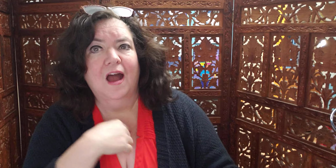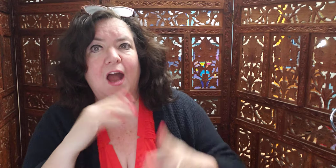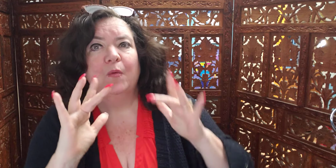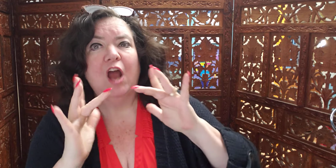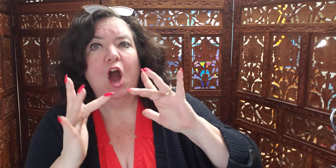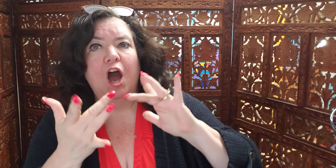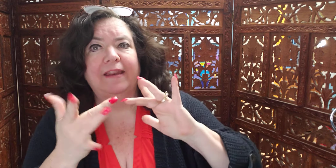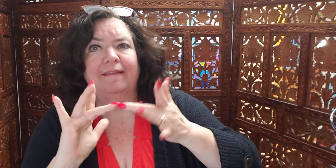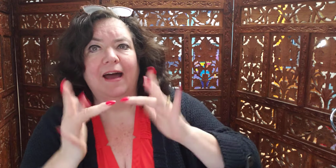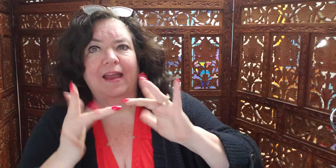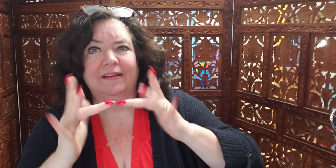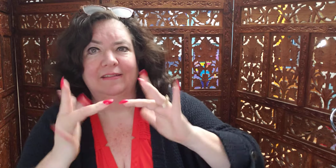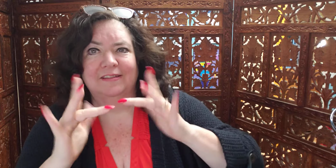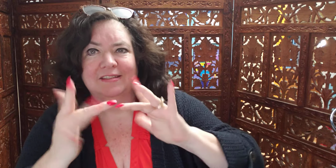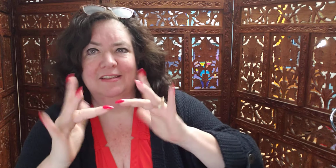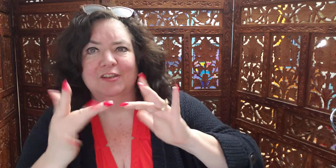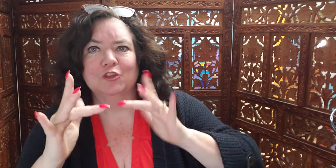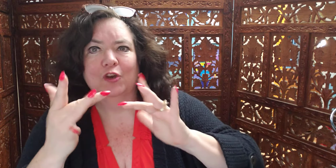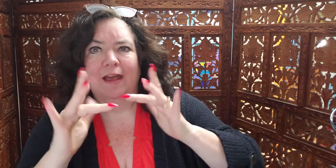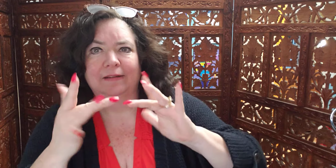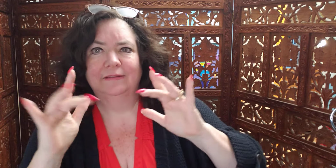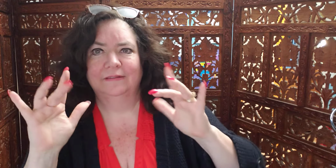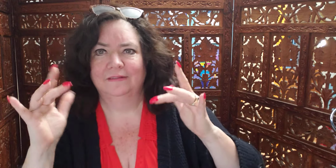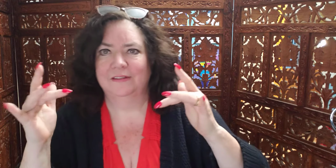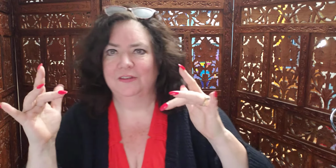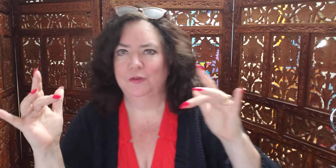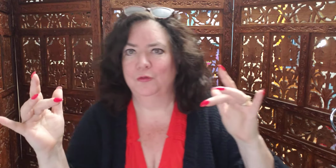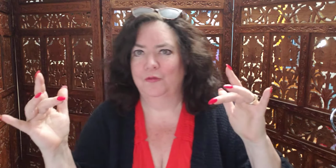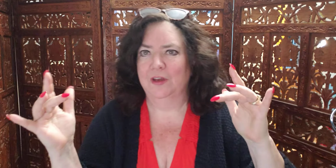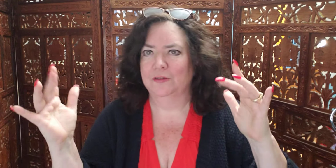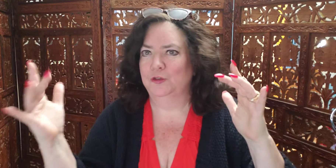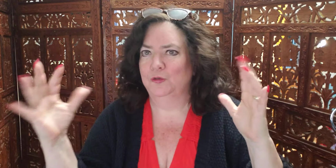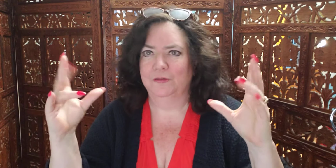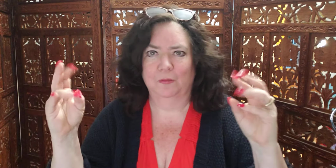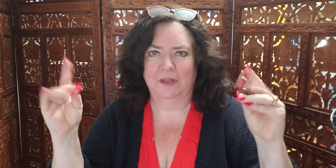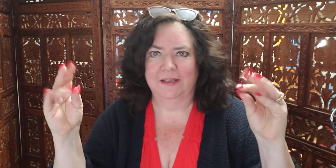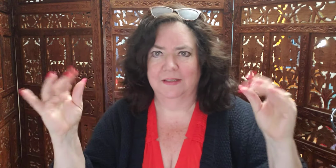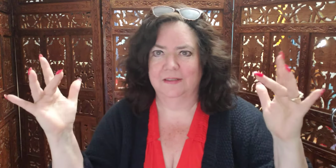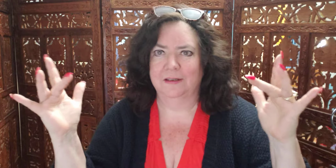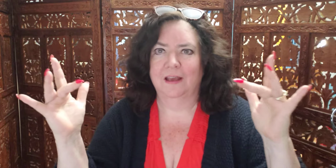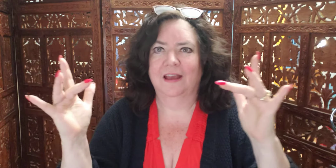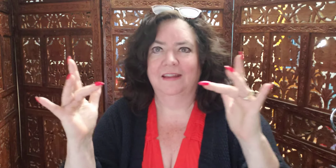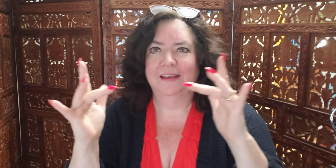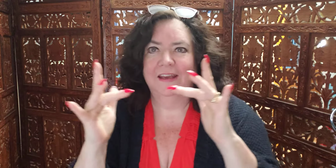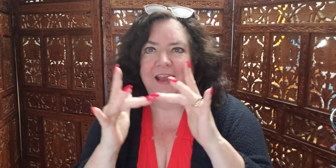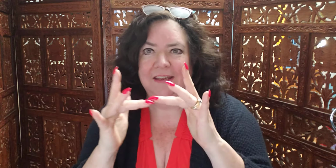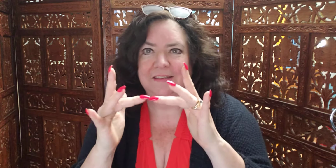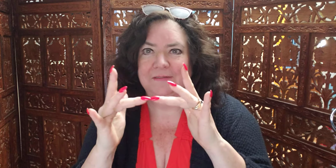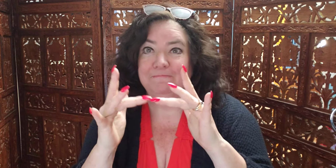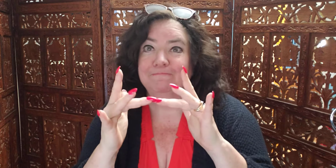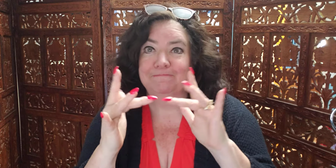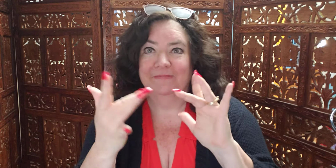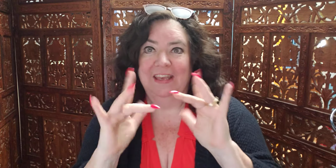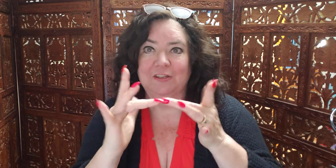I went online. This is internet. The two fingers, two different places, and they connect.